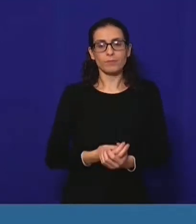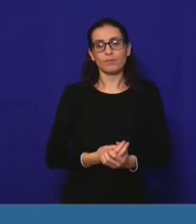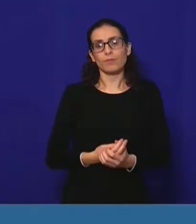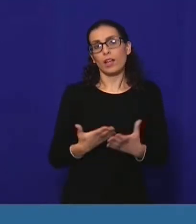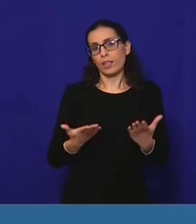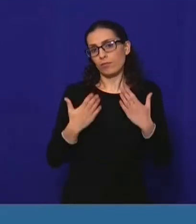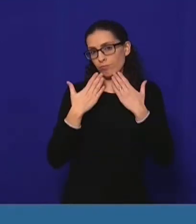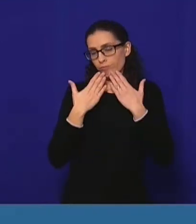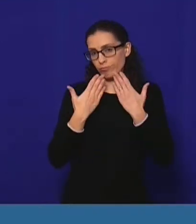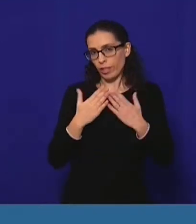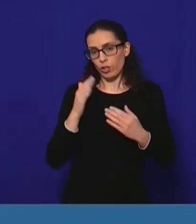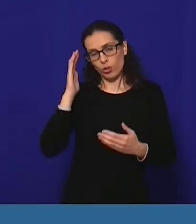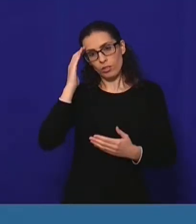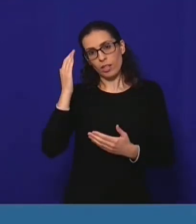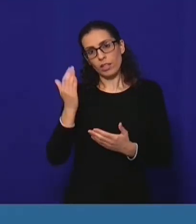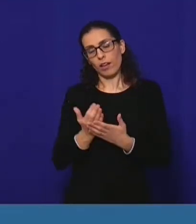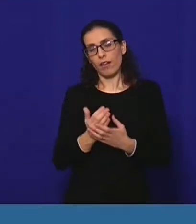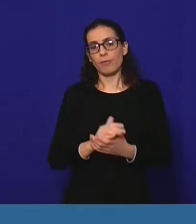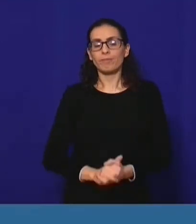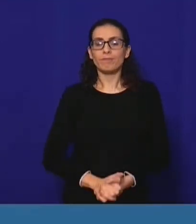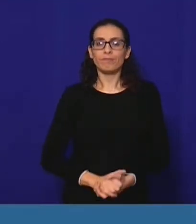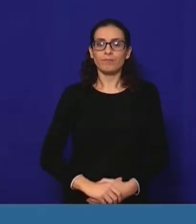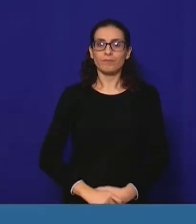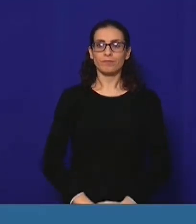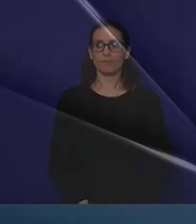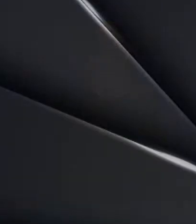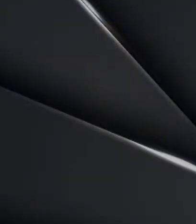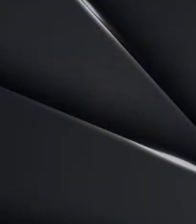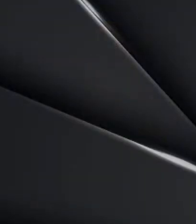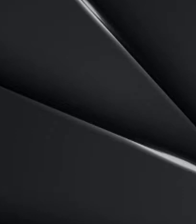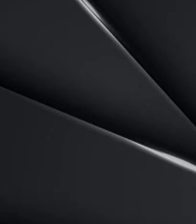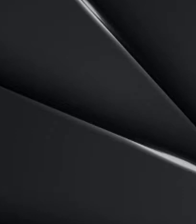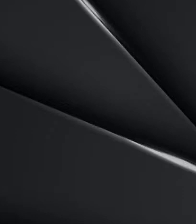everyone, and take care and stay safe.